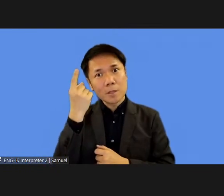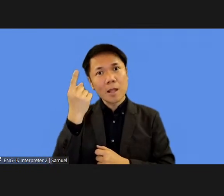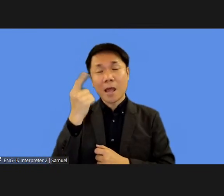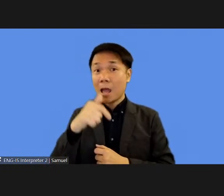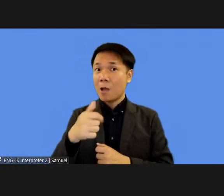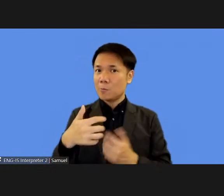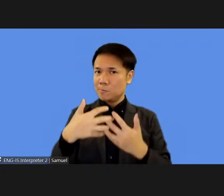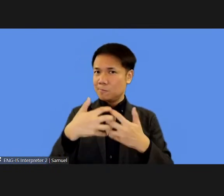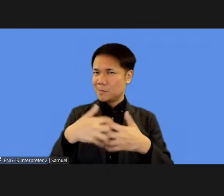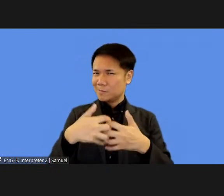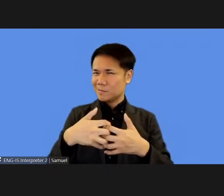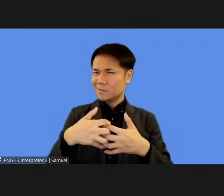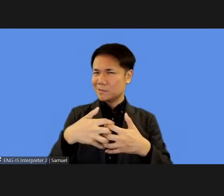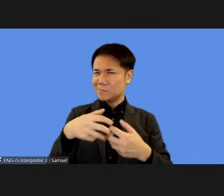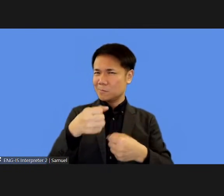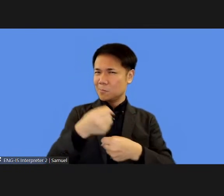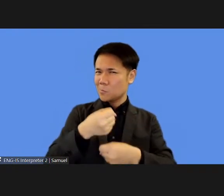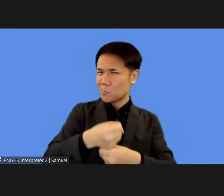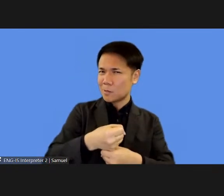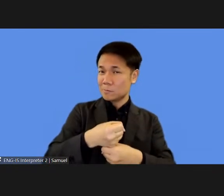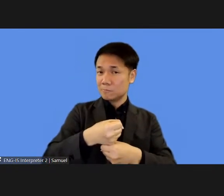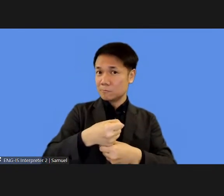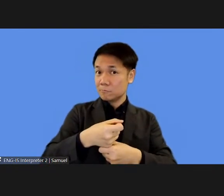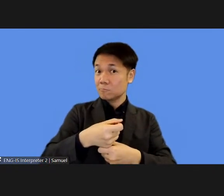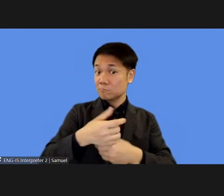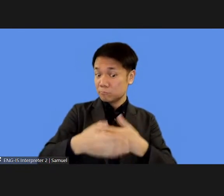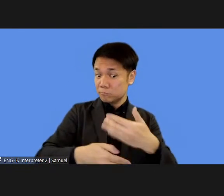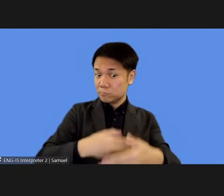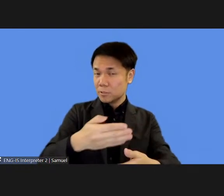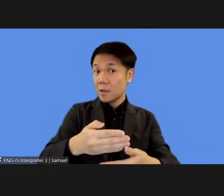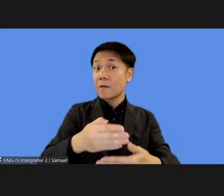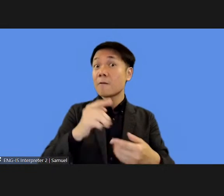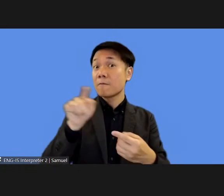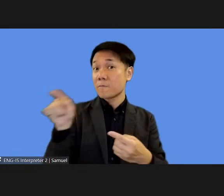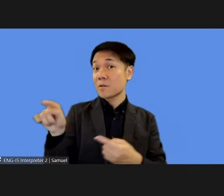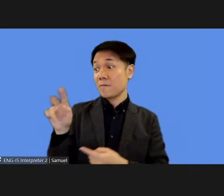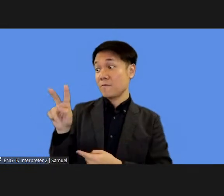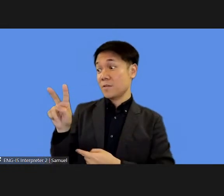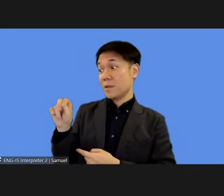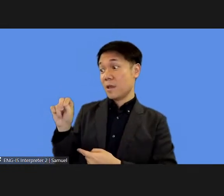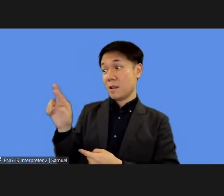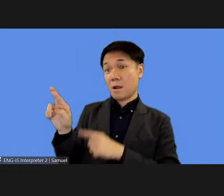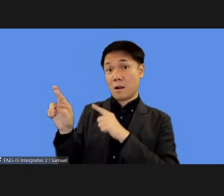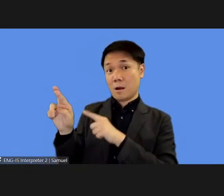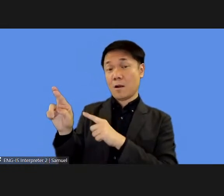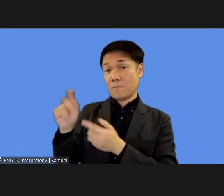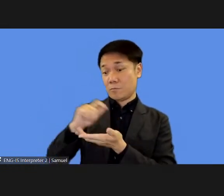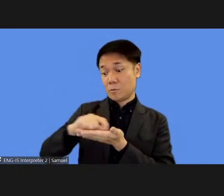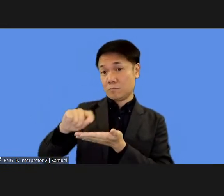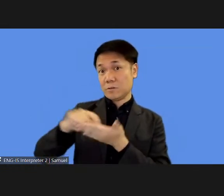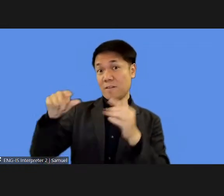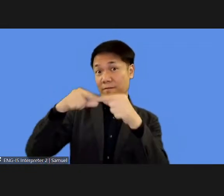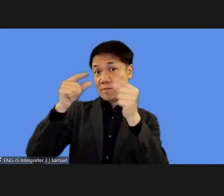place for the volunteers, and you have set up a special committee.